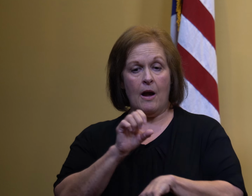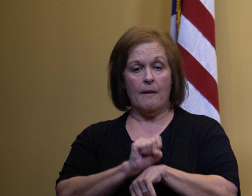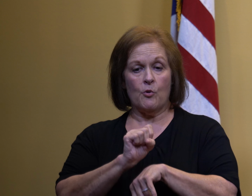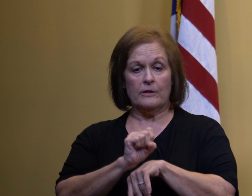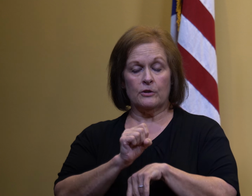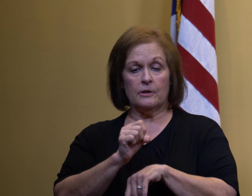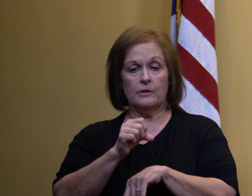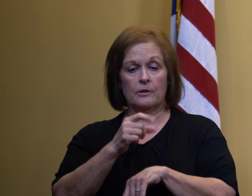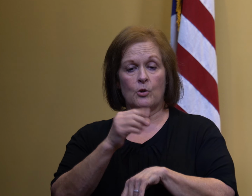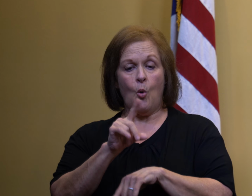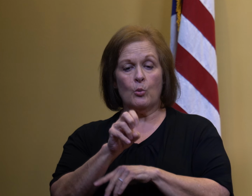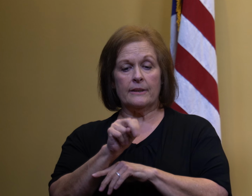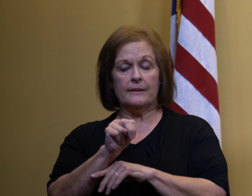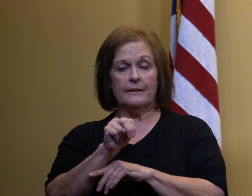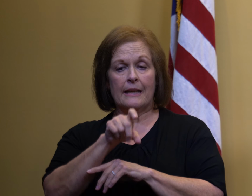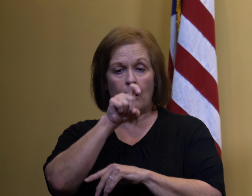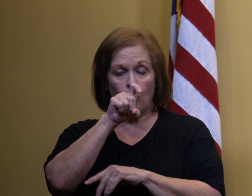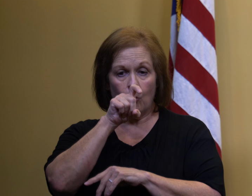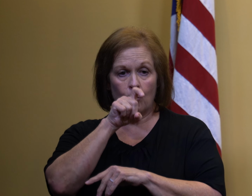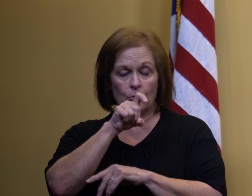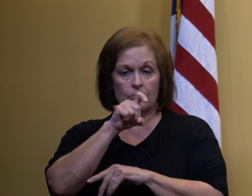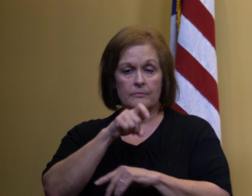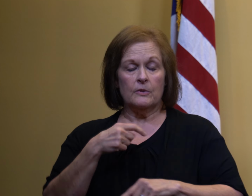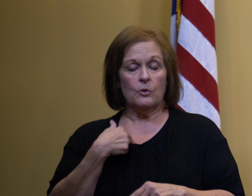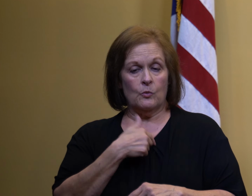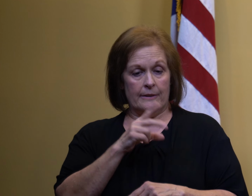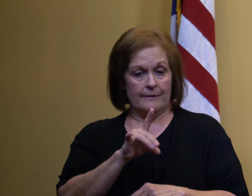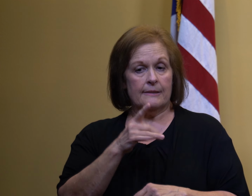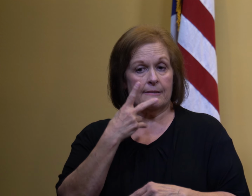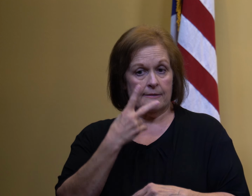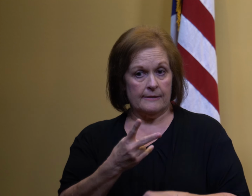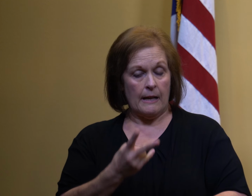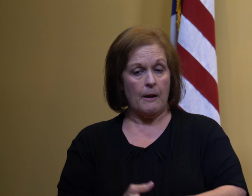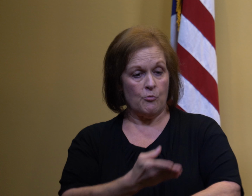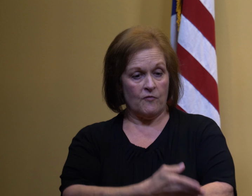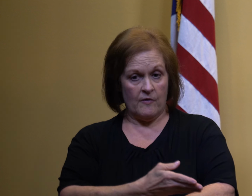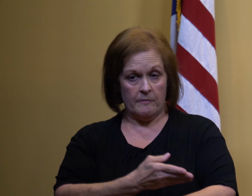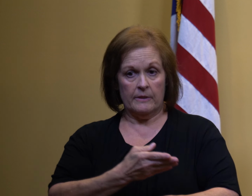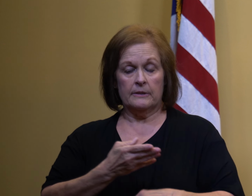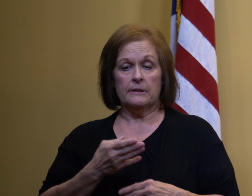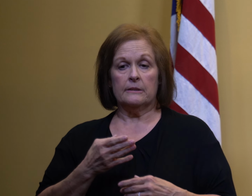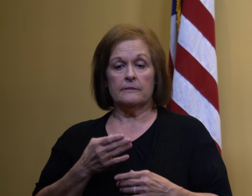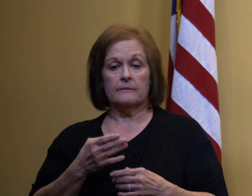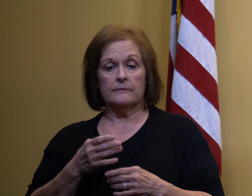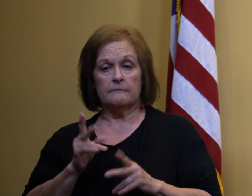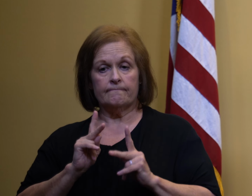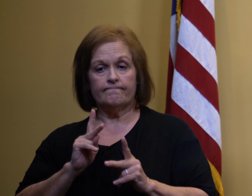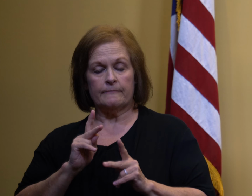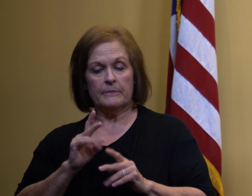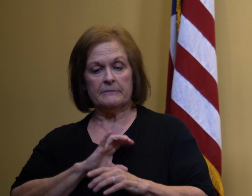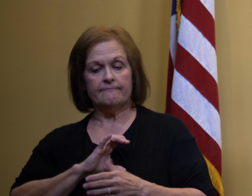Operation Golden Eagle 3.0. We saw improvements there in terms of stops, routine stops,